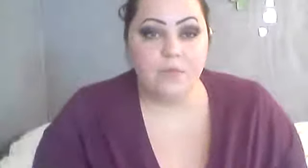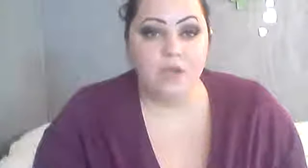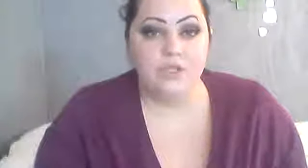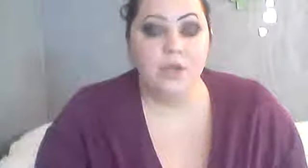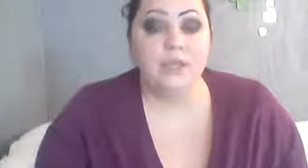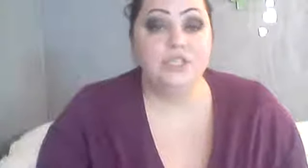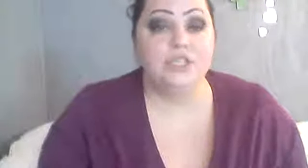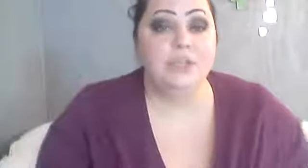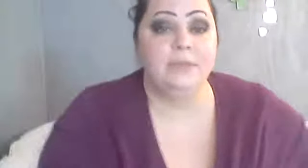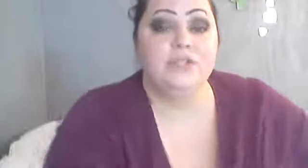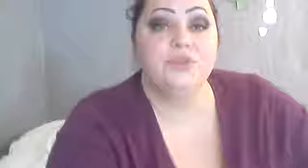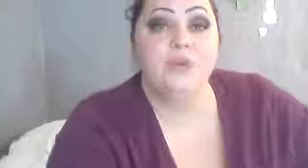so I could just share my screen.